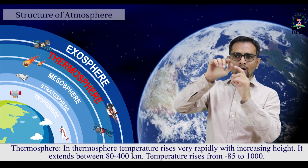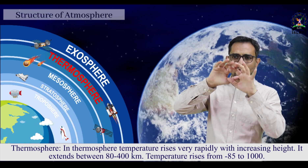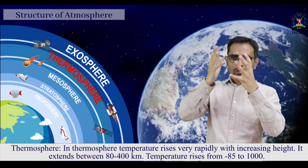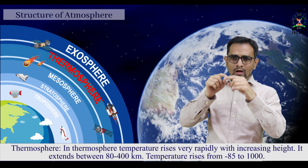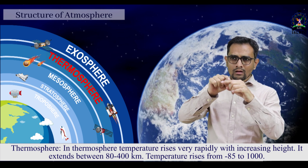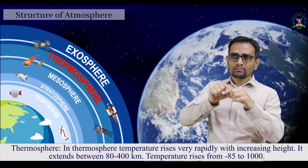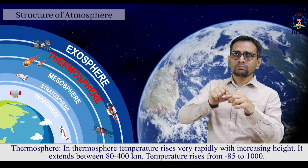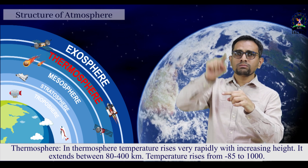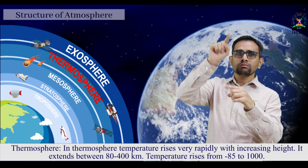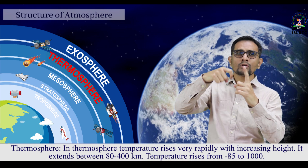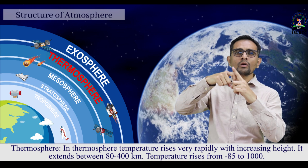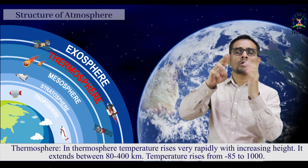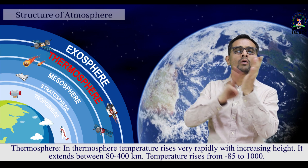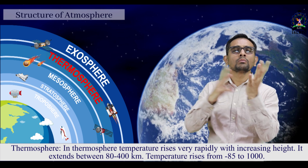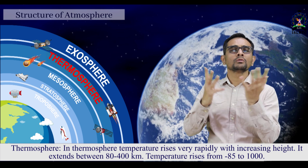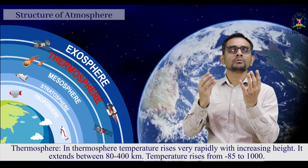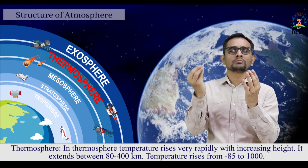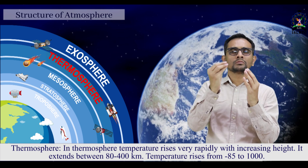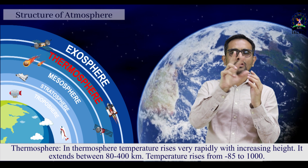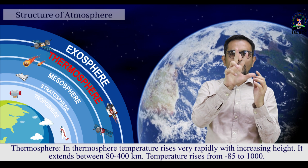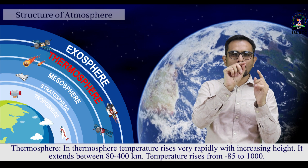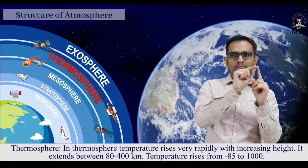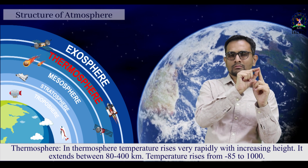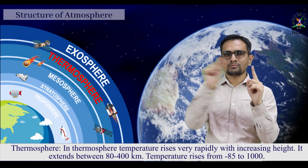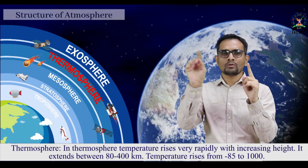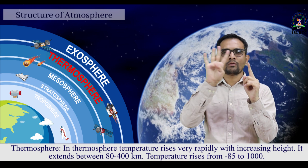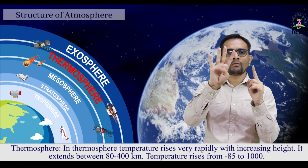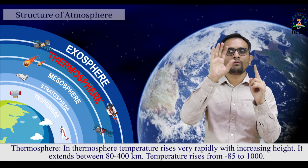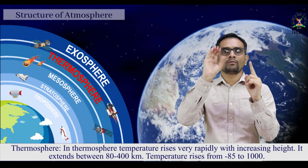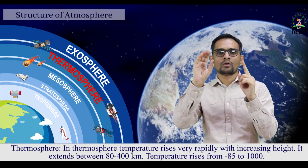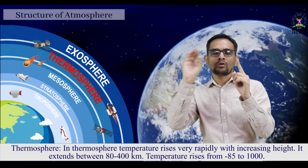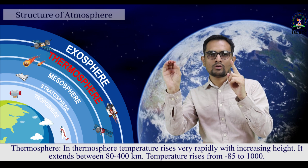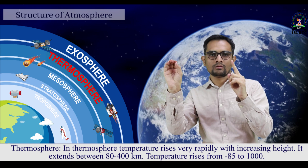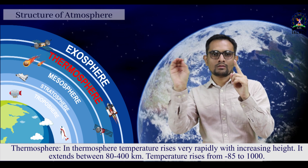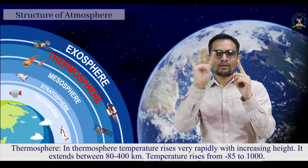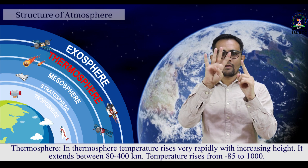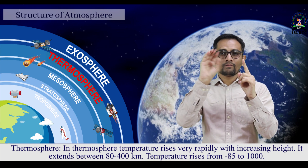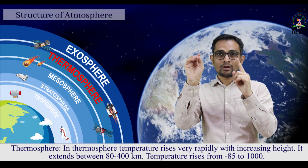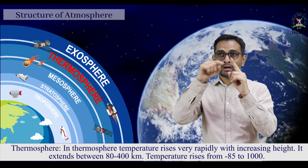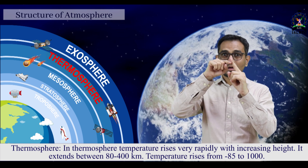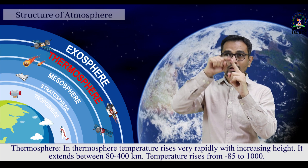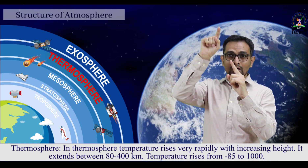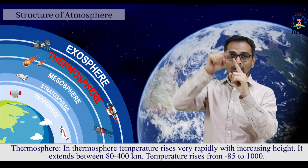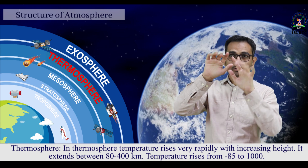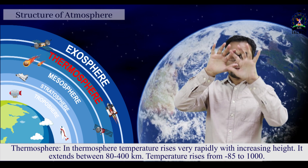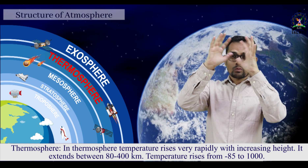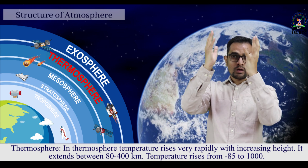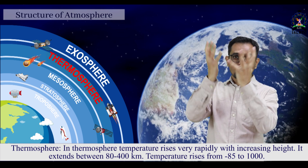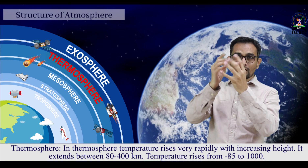Thermosphere. In thermosphere, temperature rises very rapidly. With increased